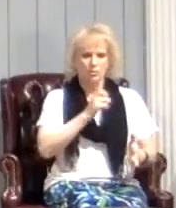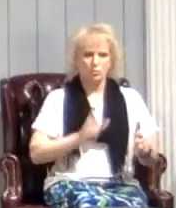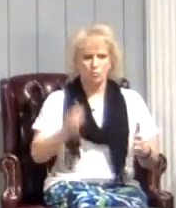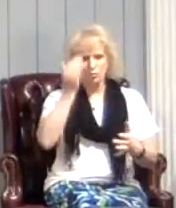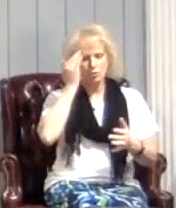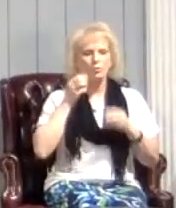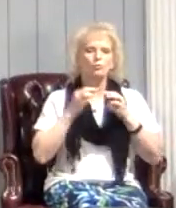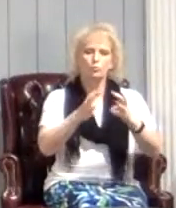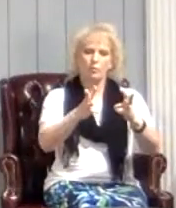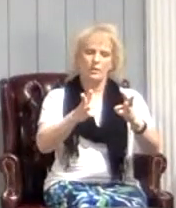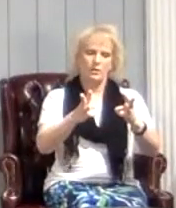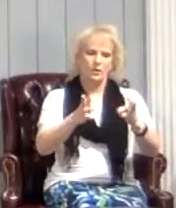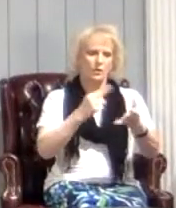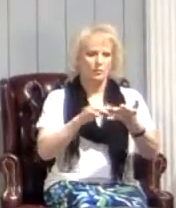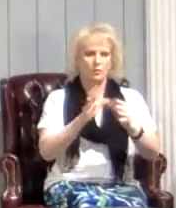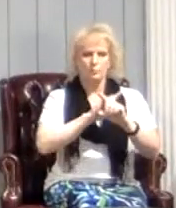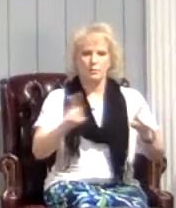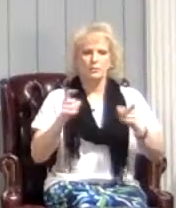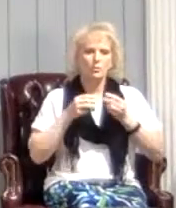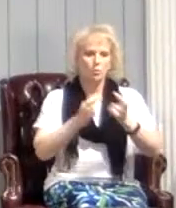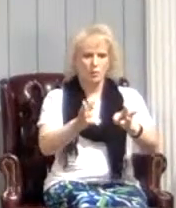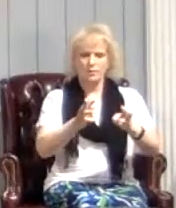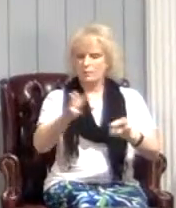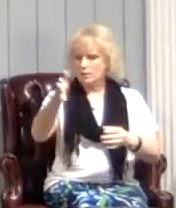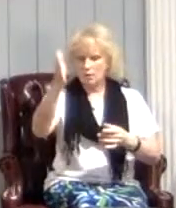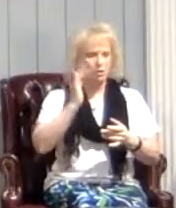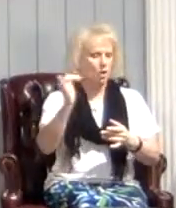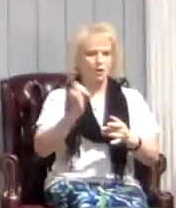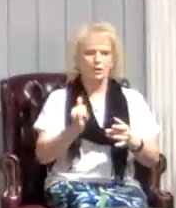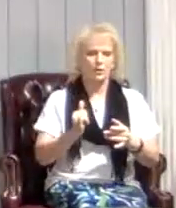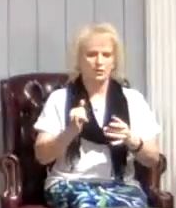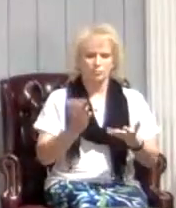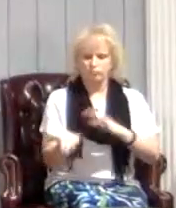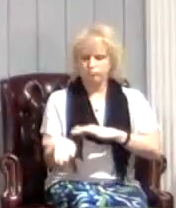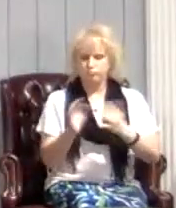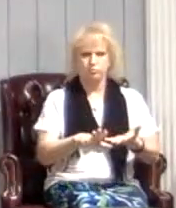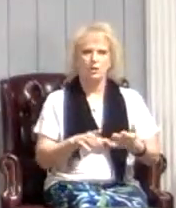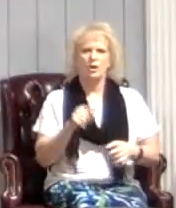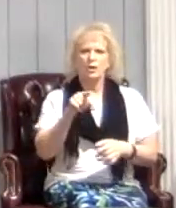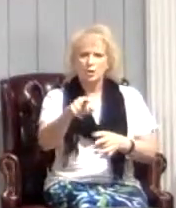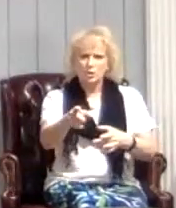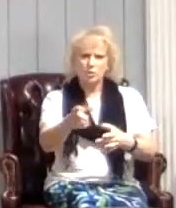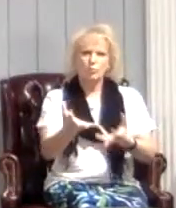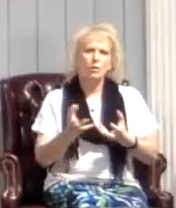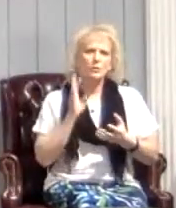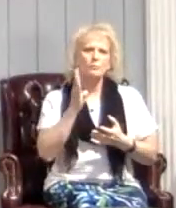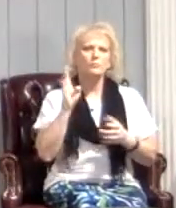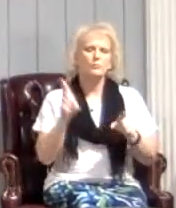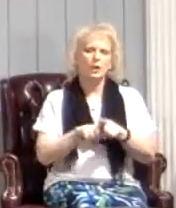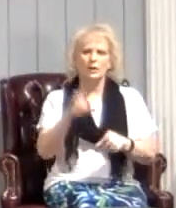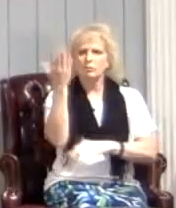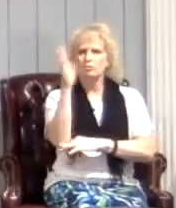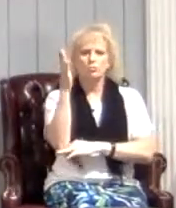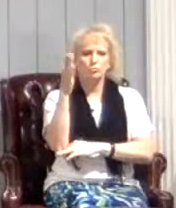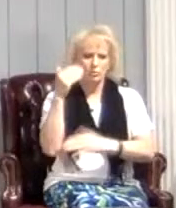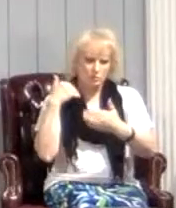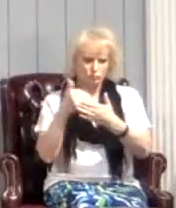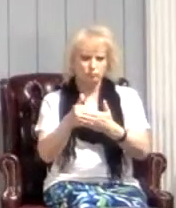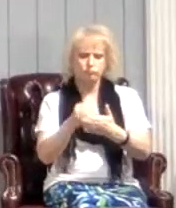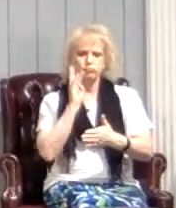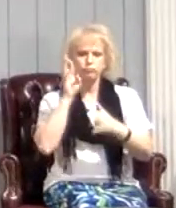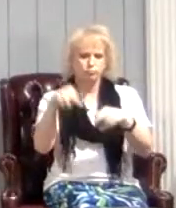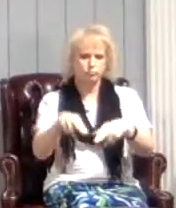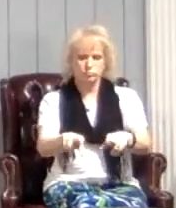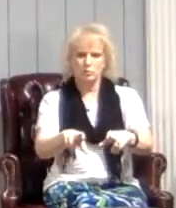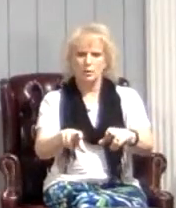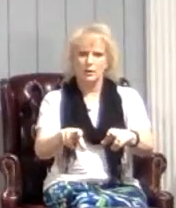righteous, but the way of the ungodly shall perish. Man, you want to be like a tree planted by the rivers of water, and it doesn't happen